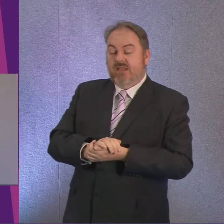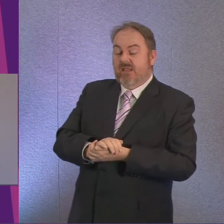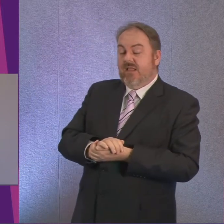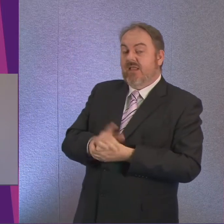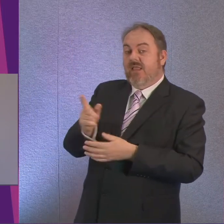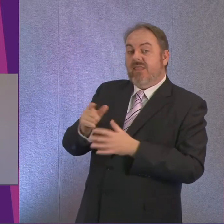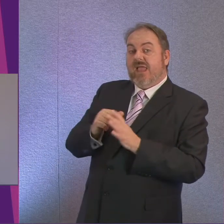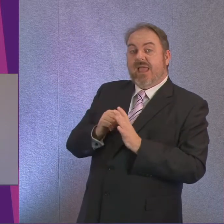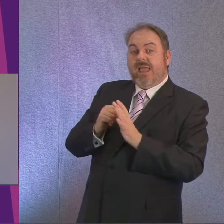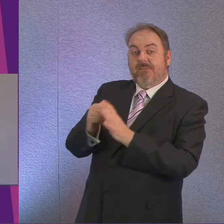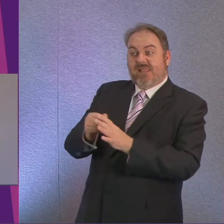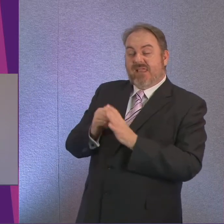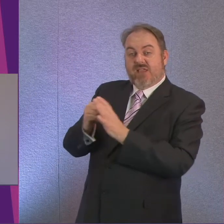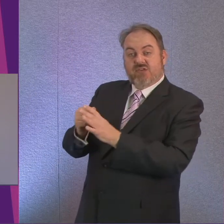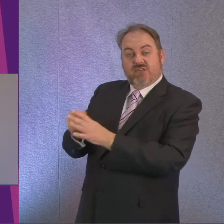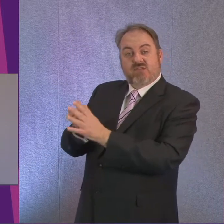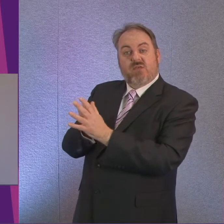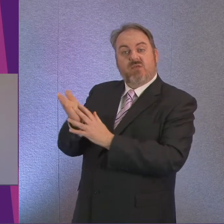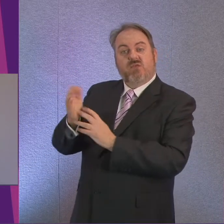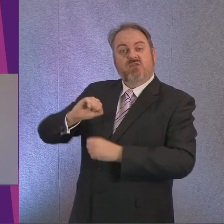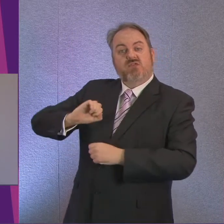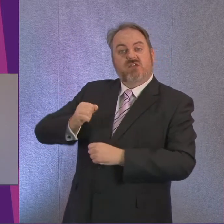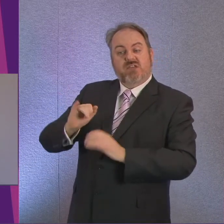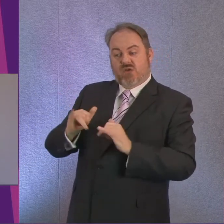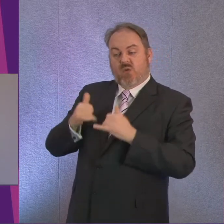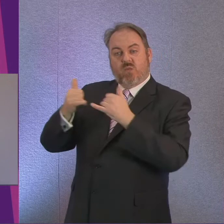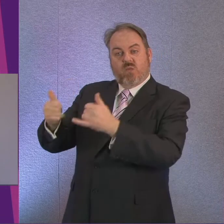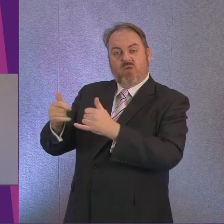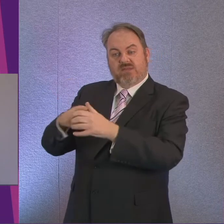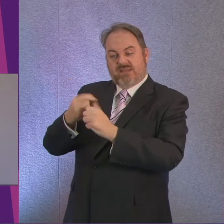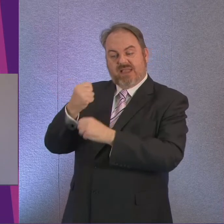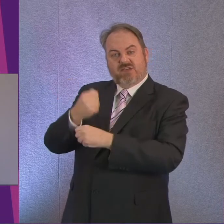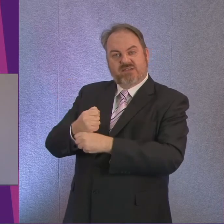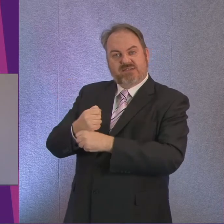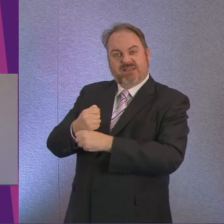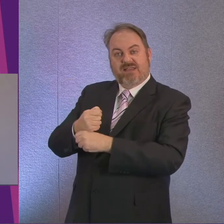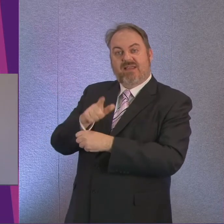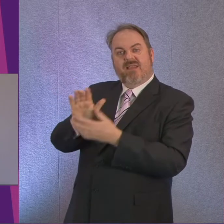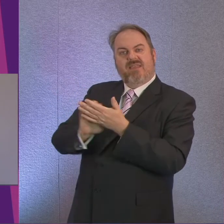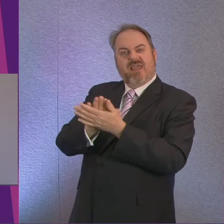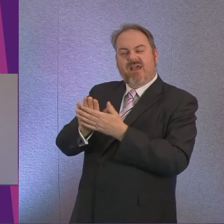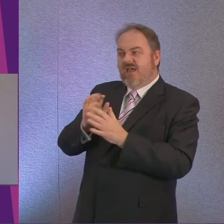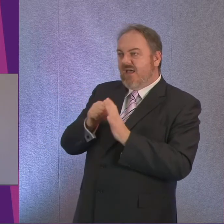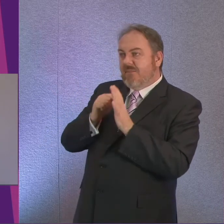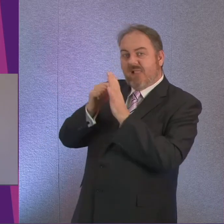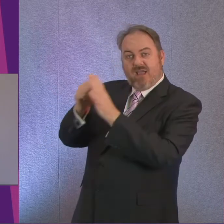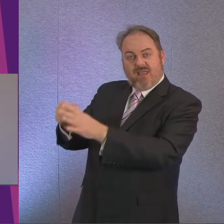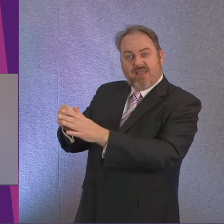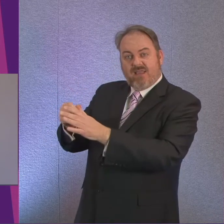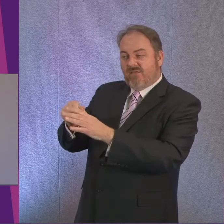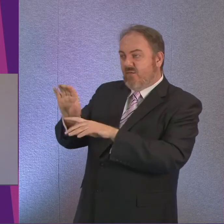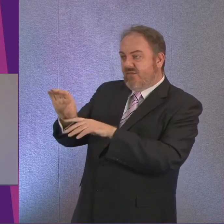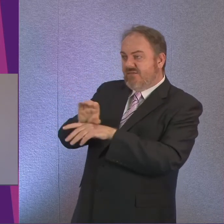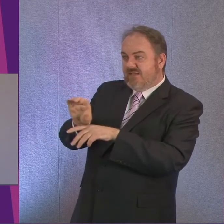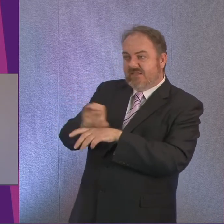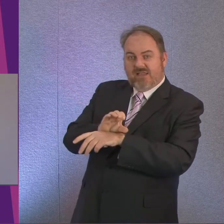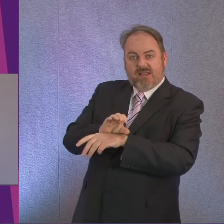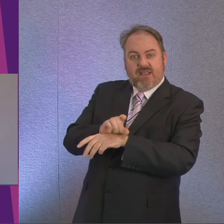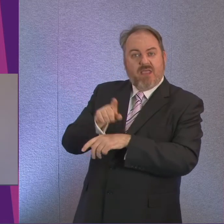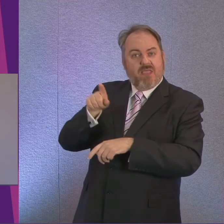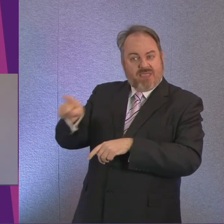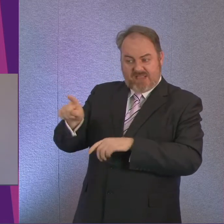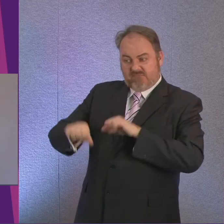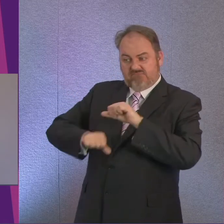Student Awards Agency, where students, of course, are applying for their funding support, is actually far ahead of where it was this time last